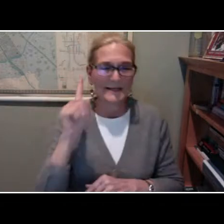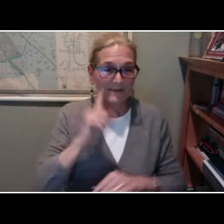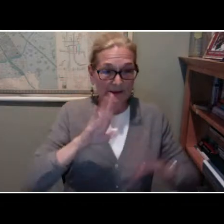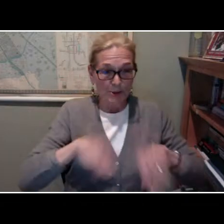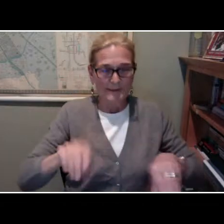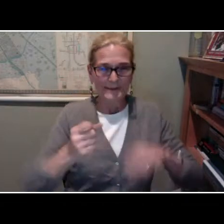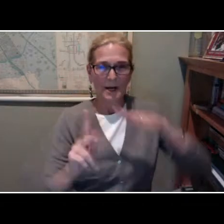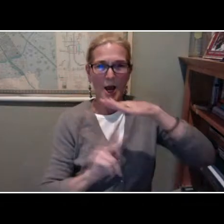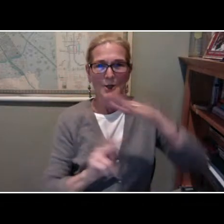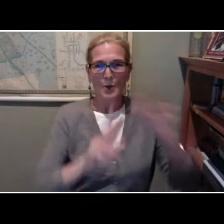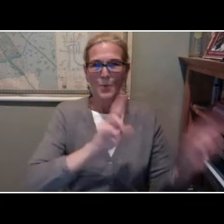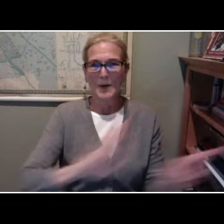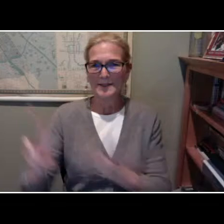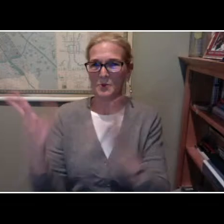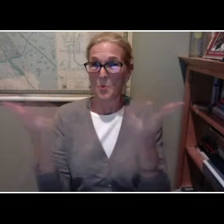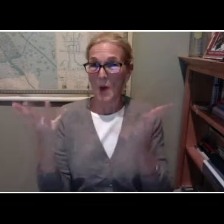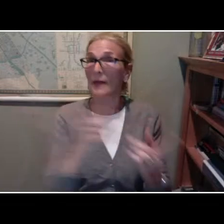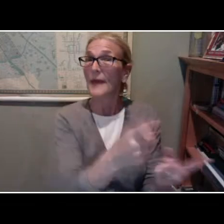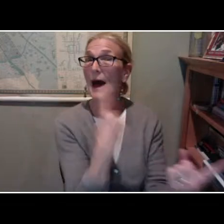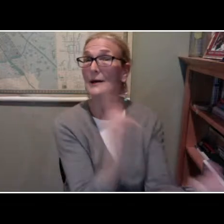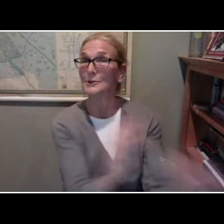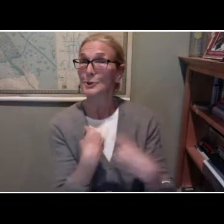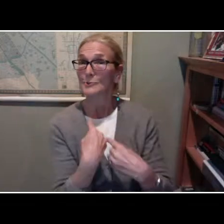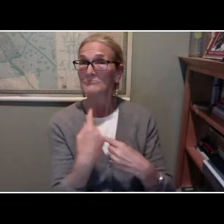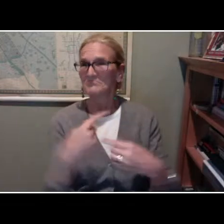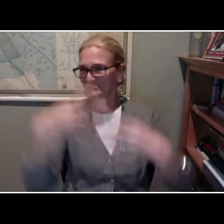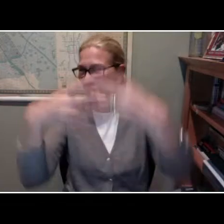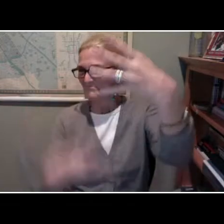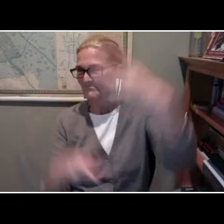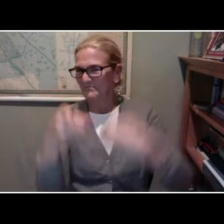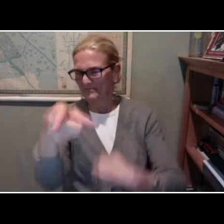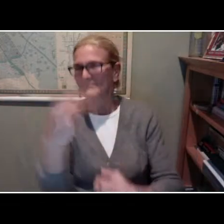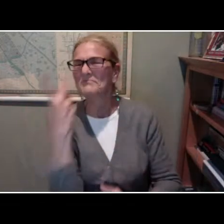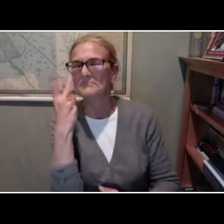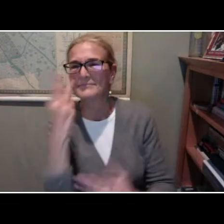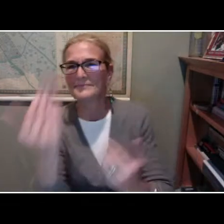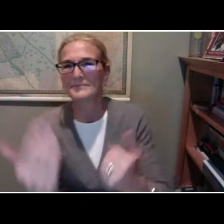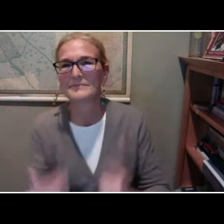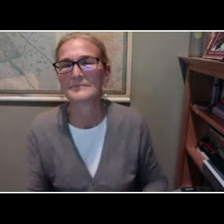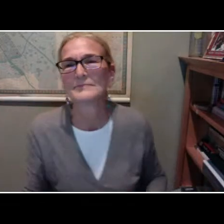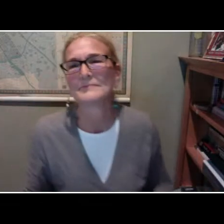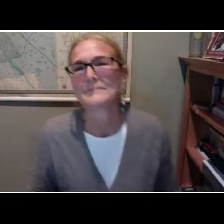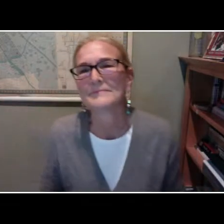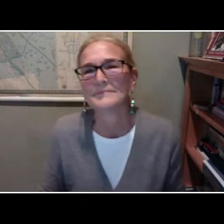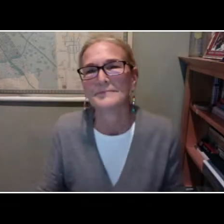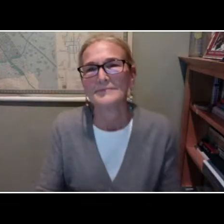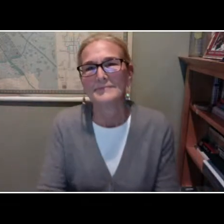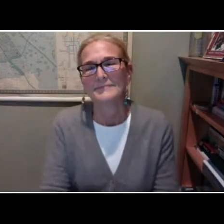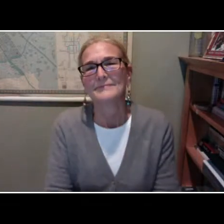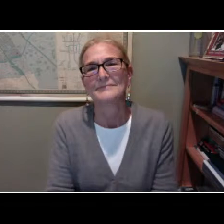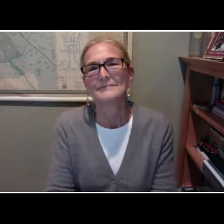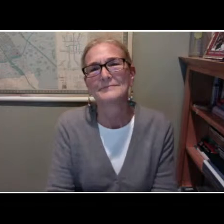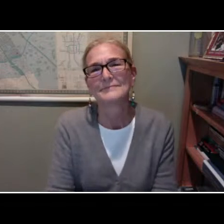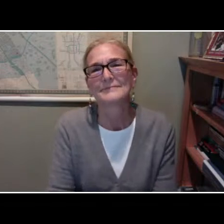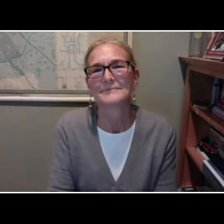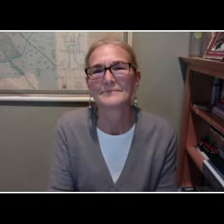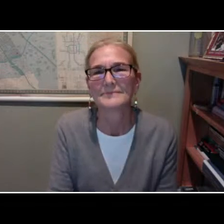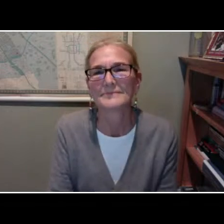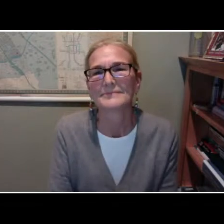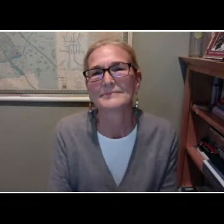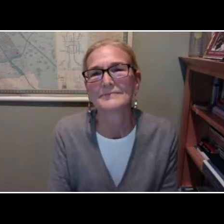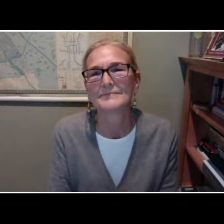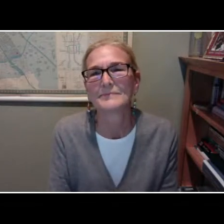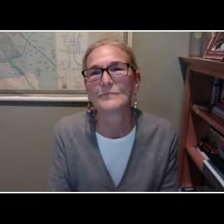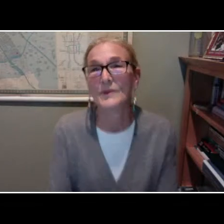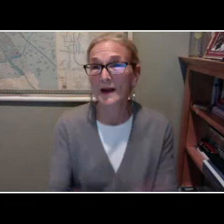childhood centers, when asked what would improve deaf children's kindergarten readiness, their answers were as follows: